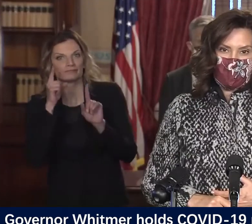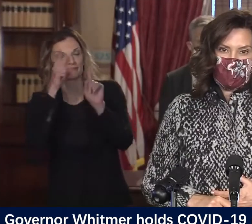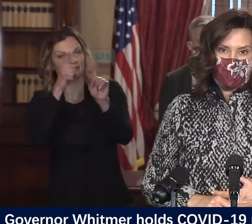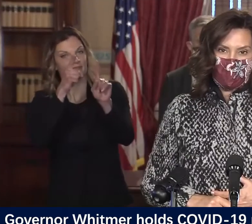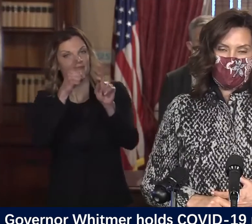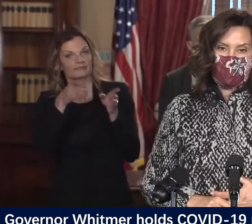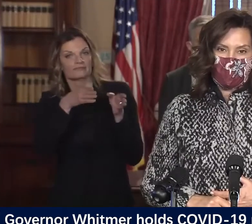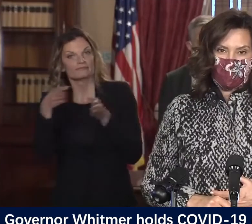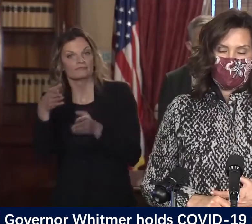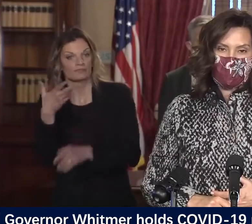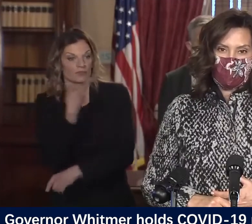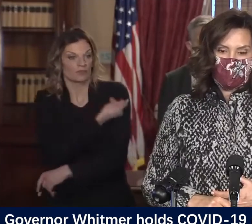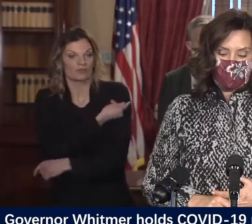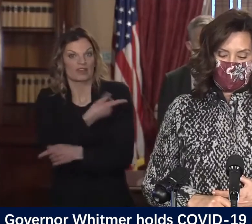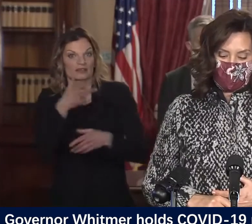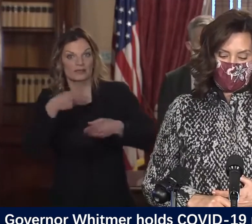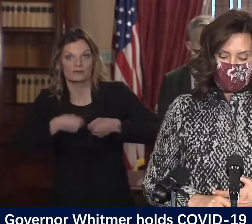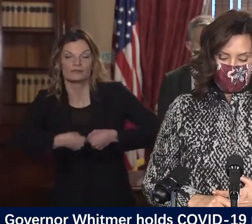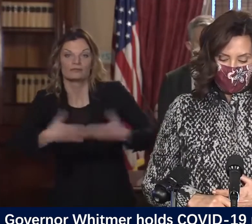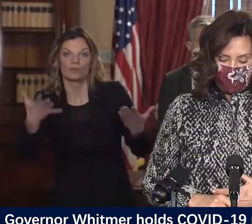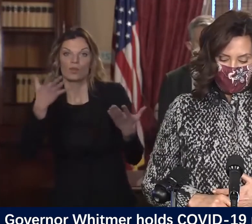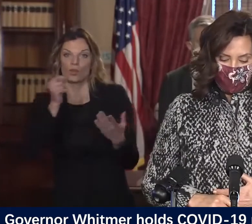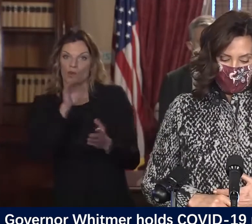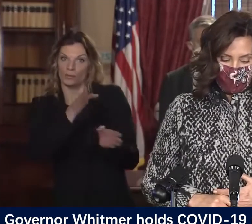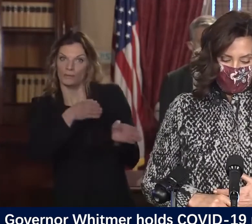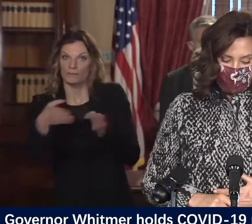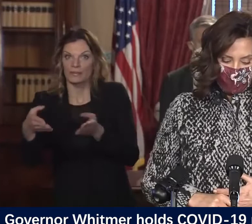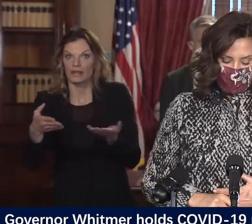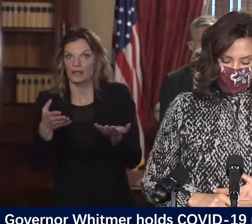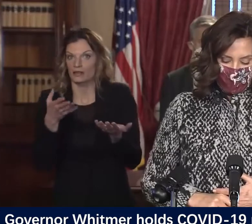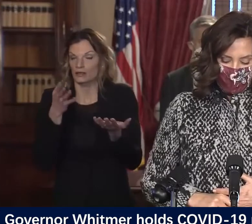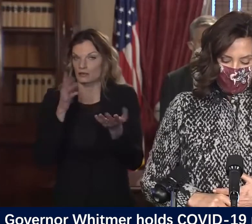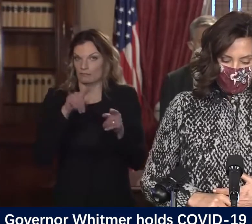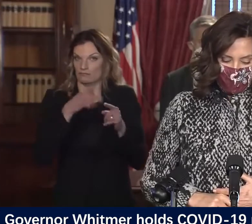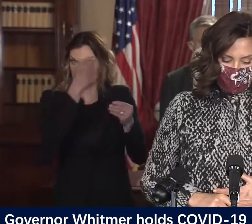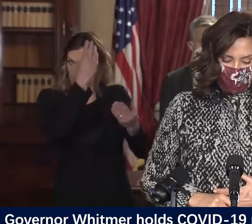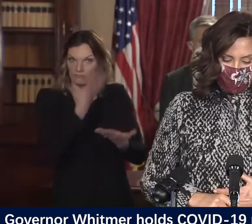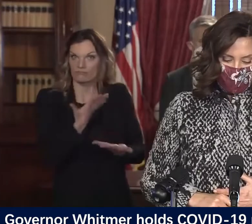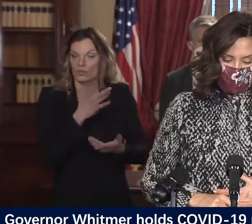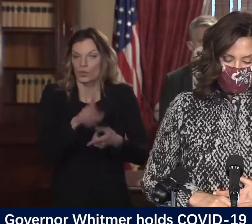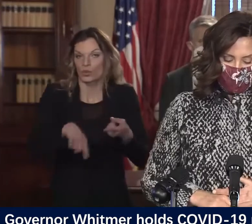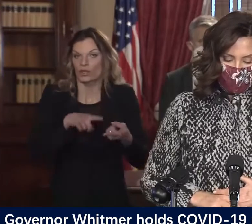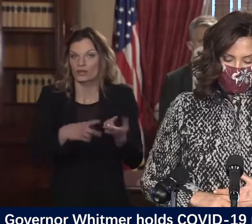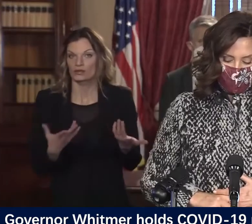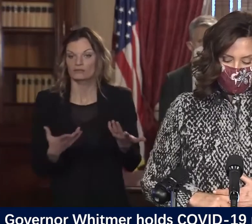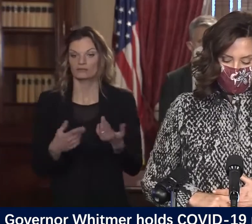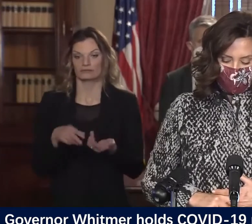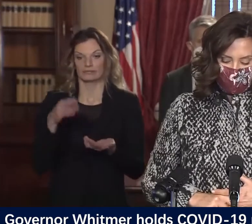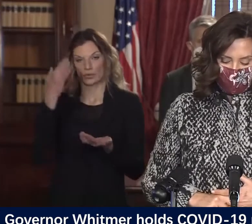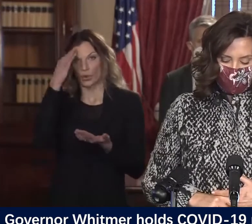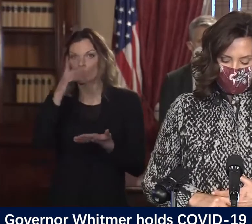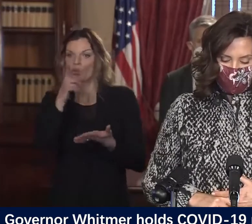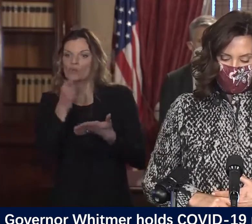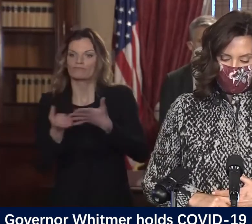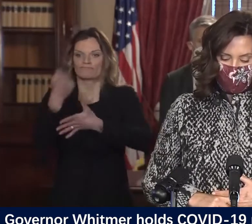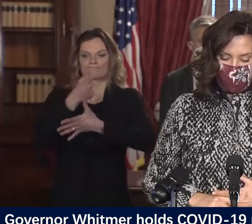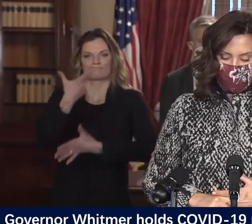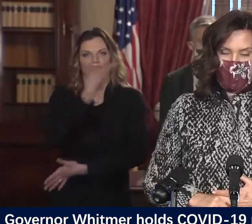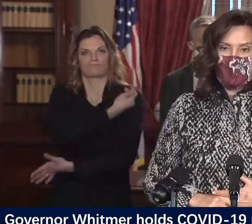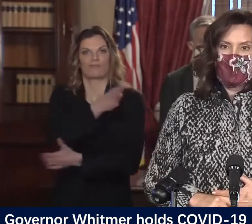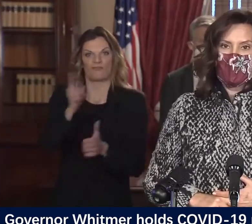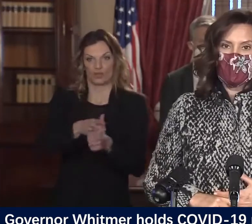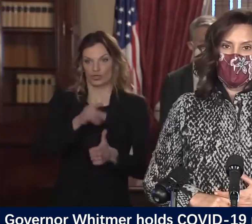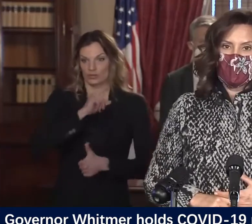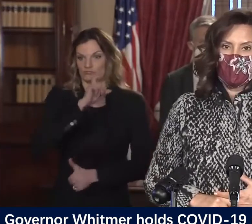for distributing the vaccines is going to be put out, as far as like who gets it, when they get it, that type of